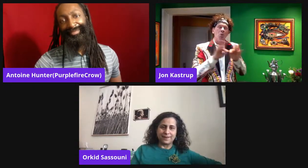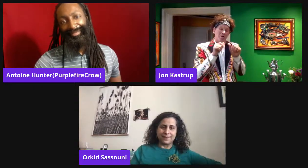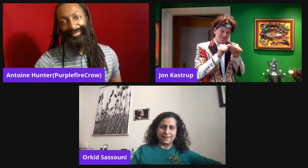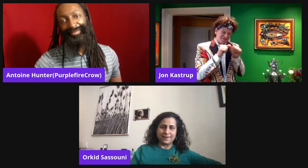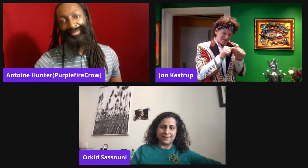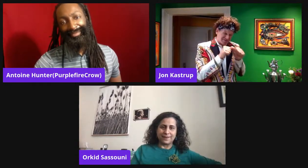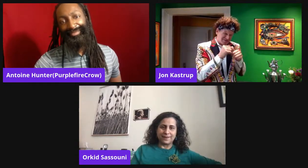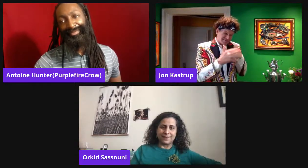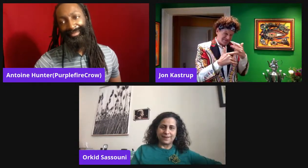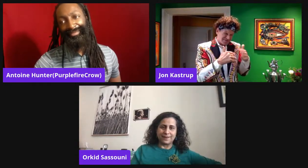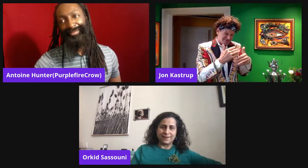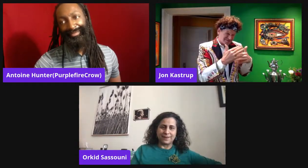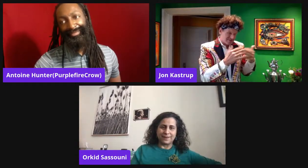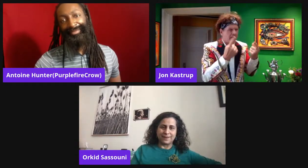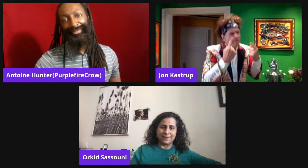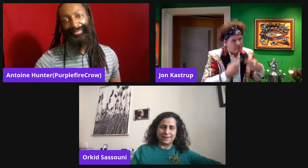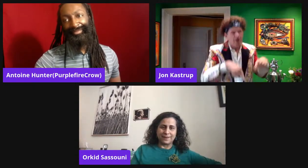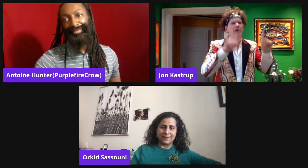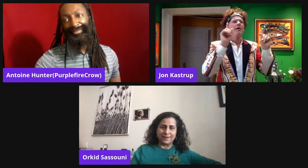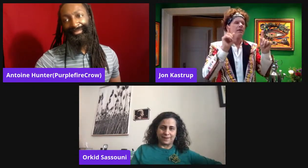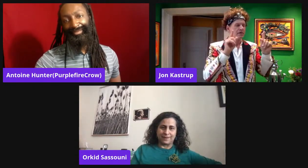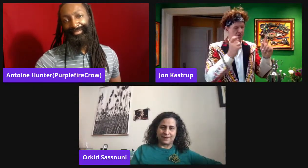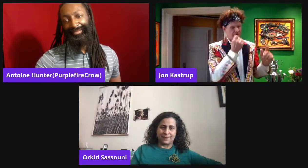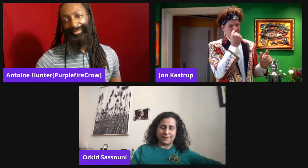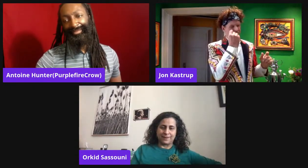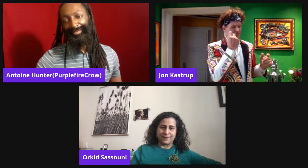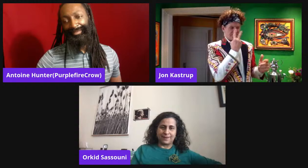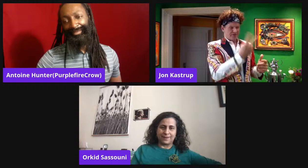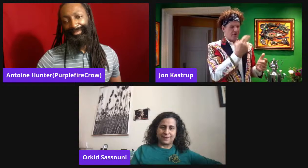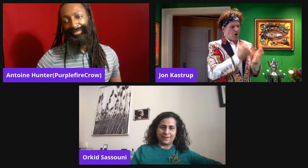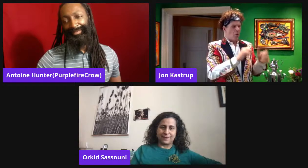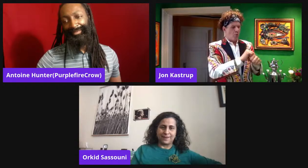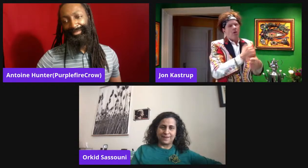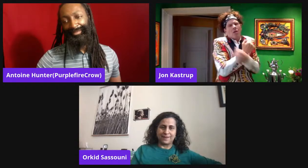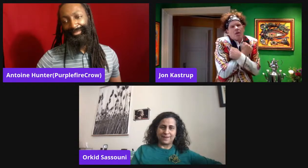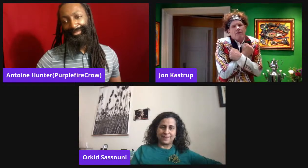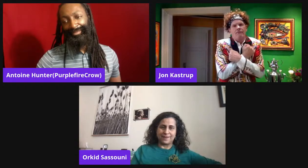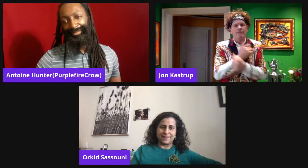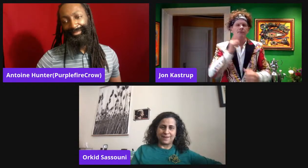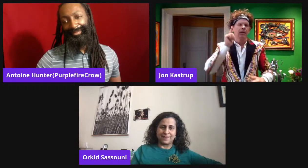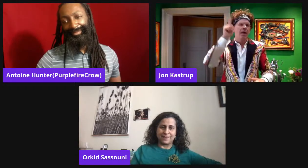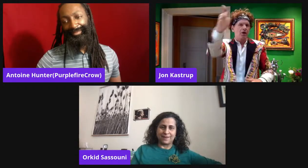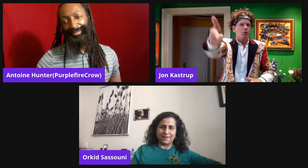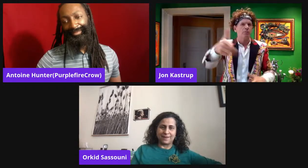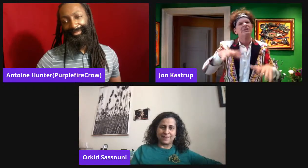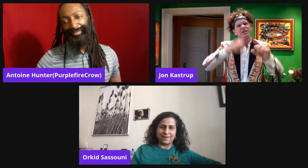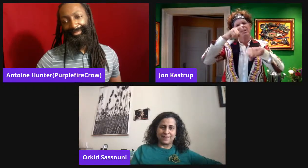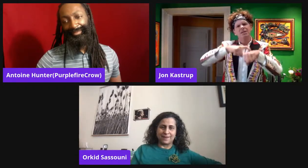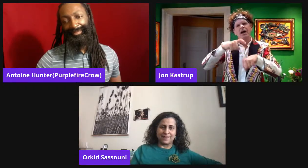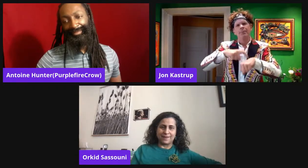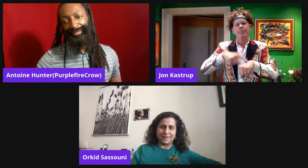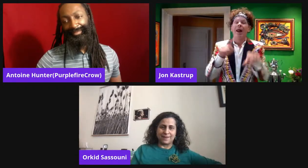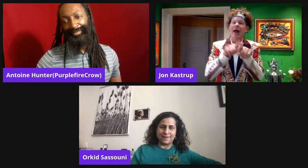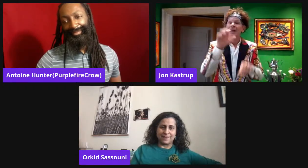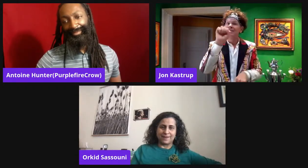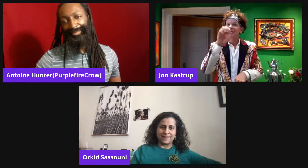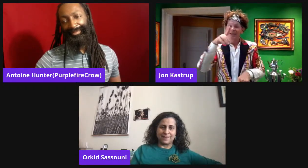far often that you see artists do. But don't give up. you know,